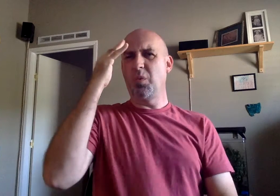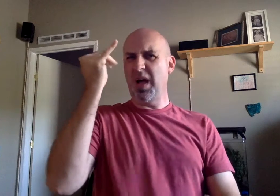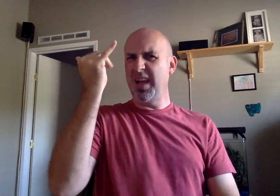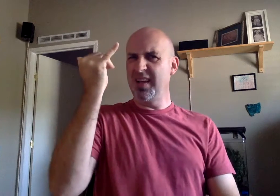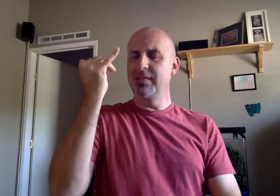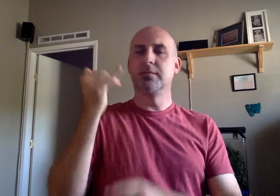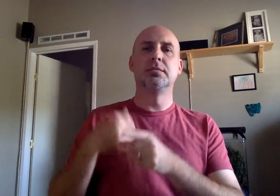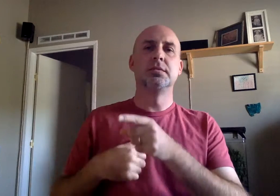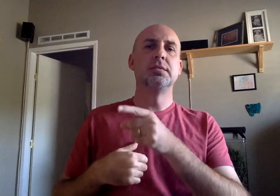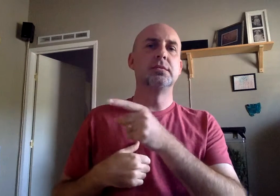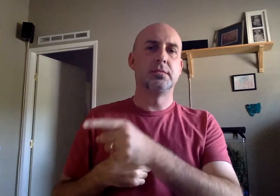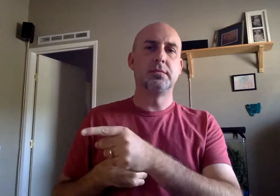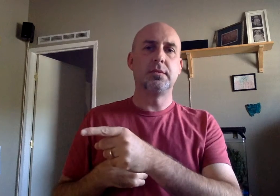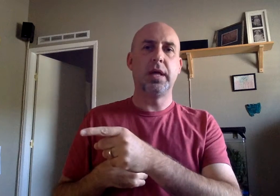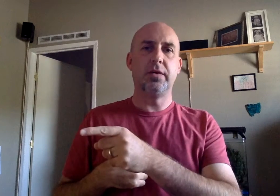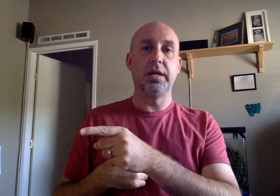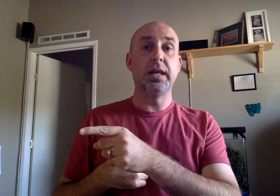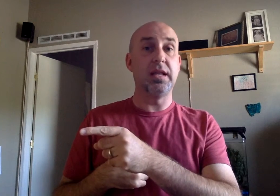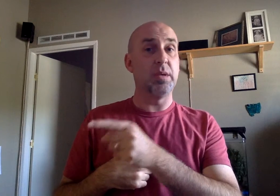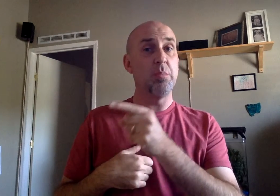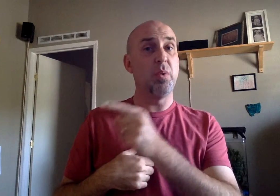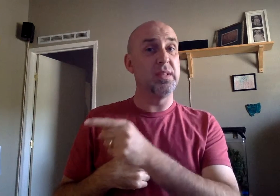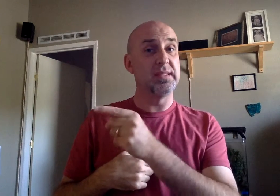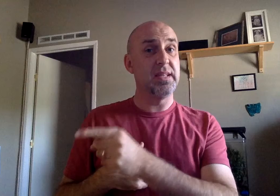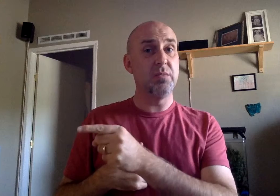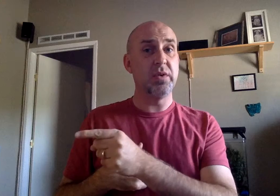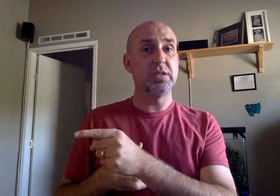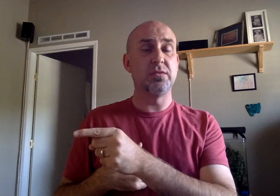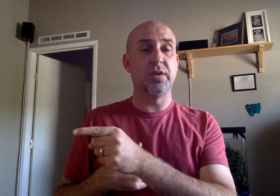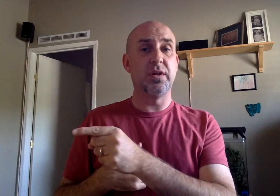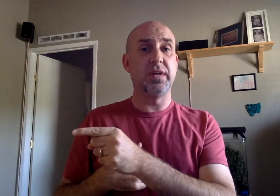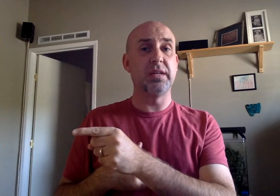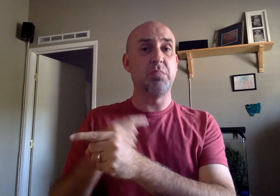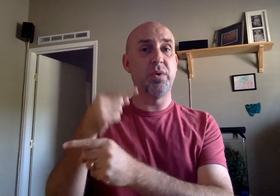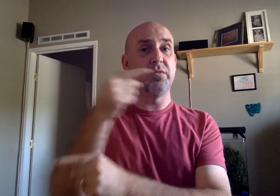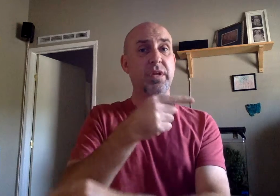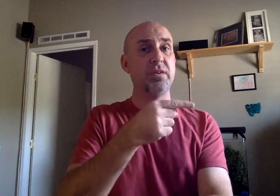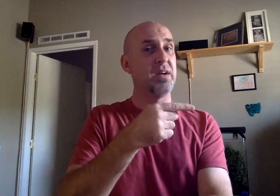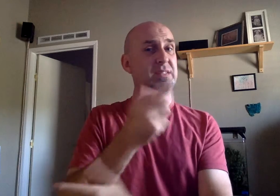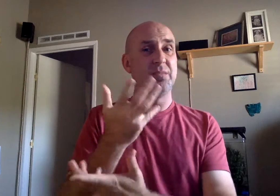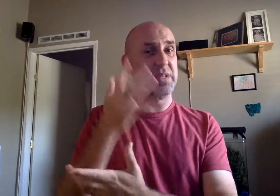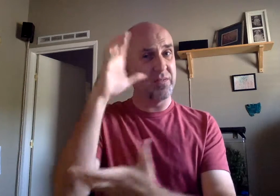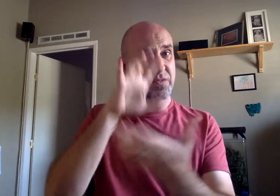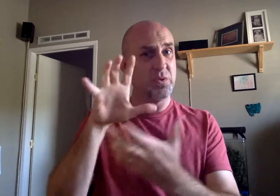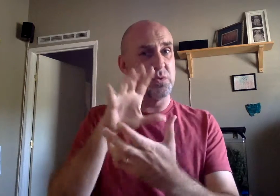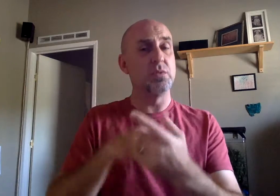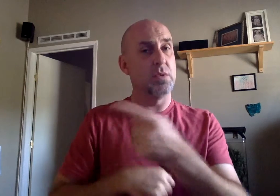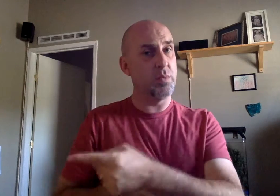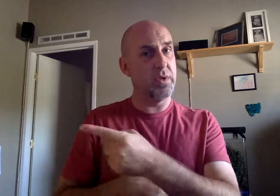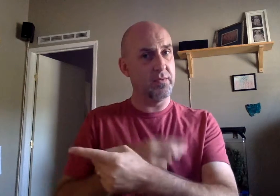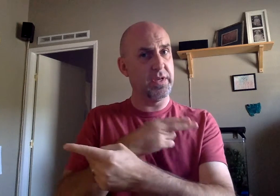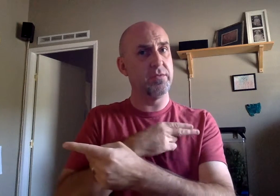Why? Harry, again, I keep pointing the same direction for Harry. If I point over here now, he's going to be confused. So you want to point over here for